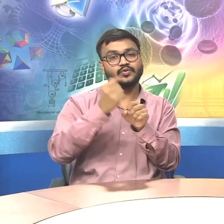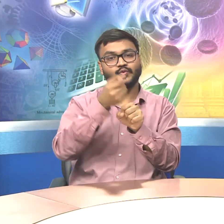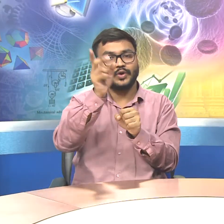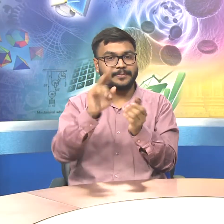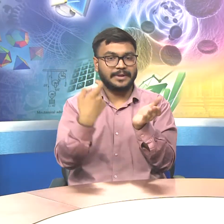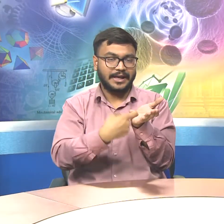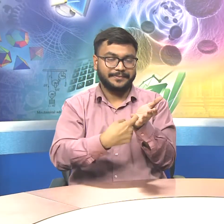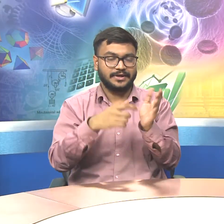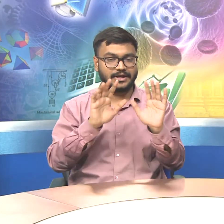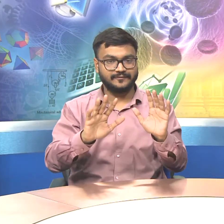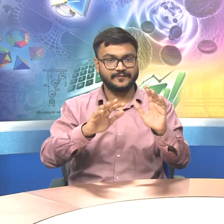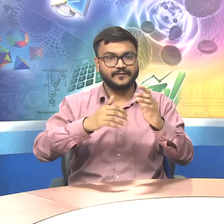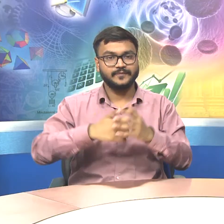sentence.